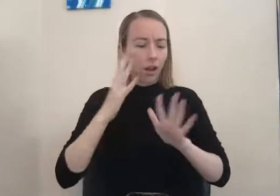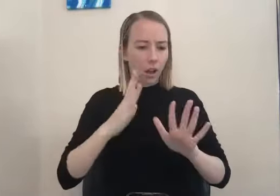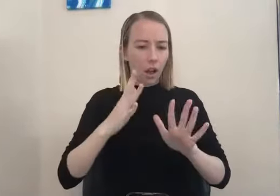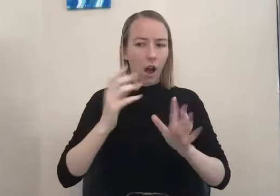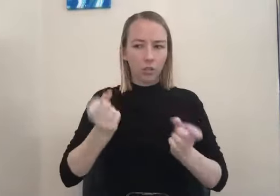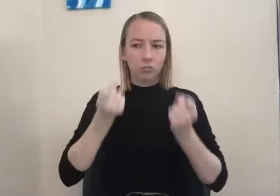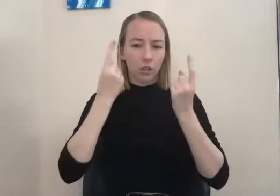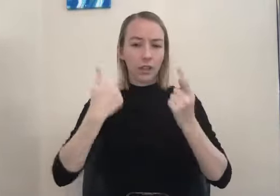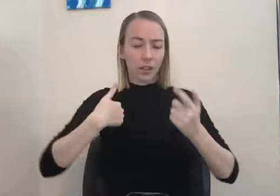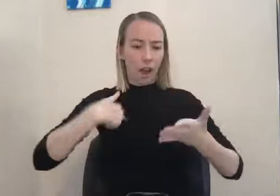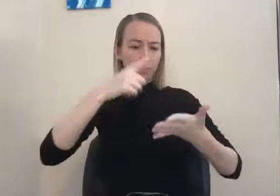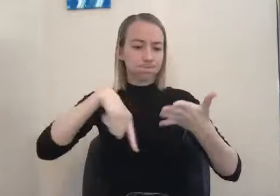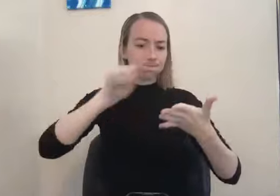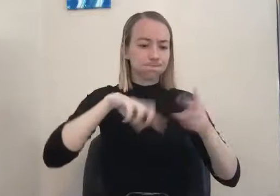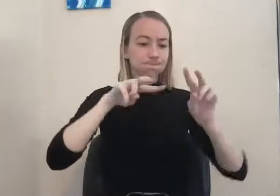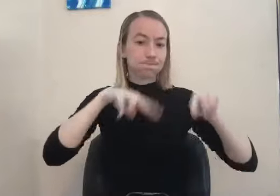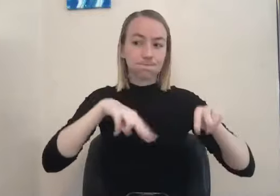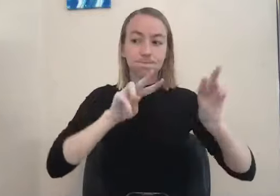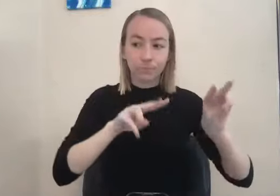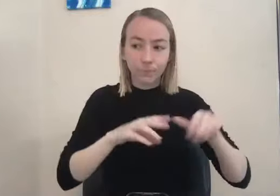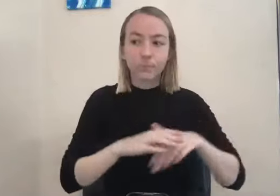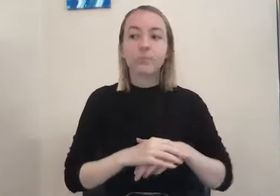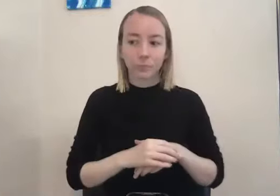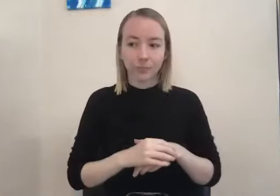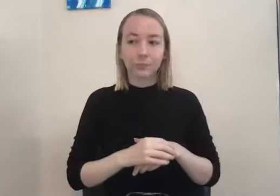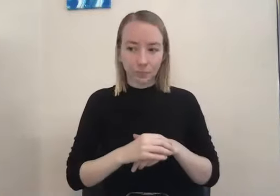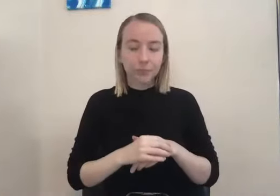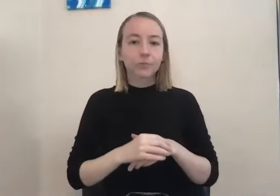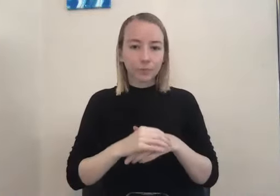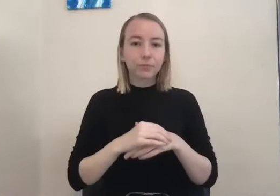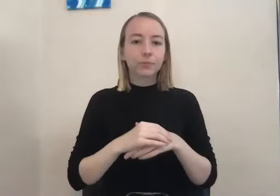in these steps. And I go to step two, and this